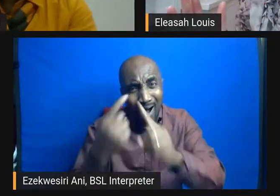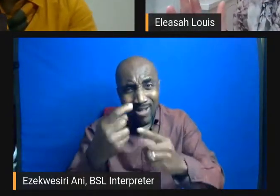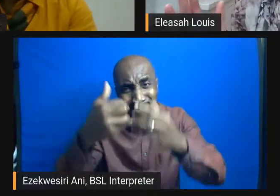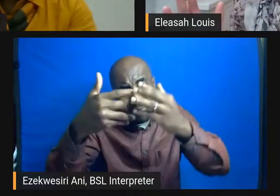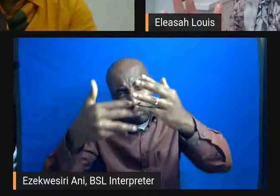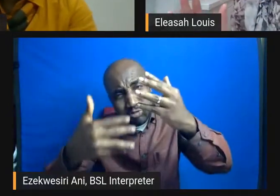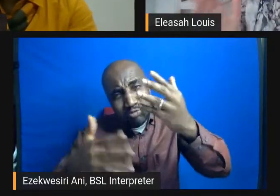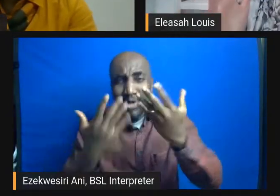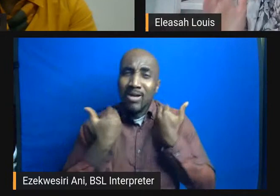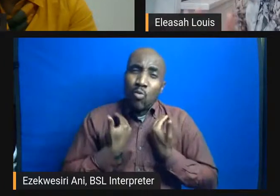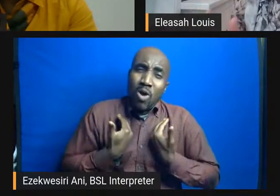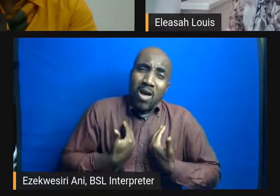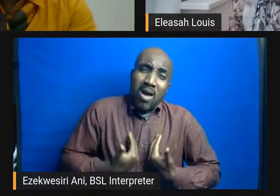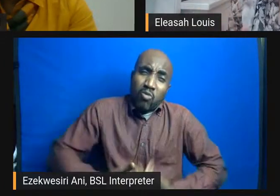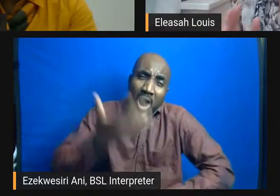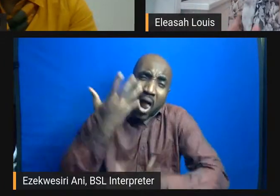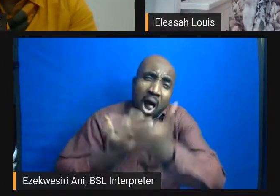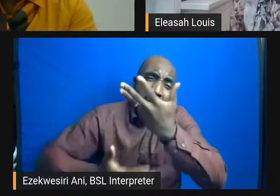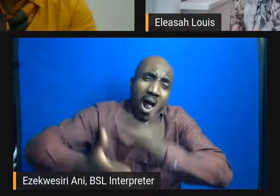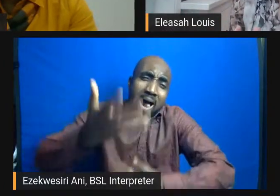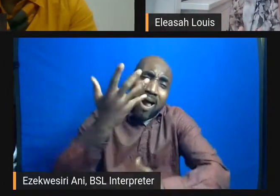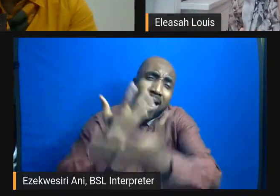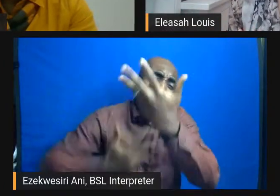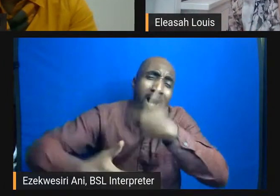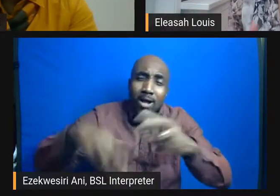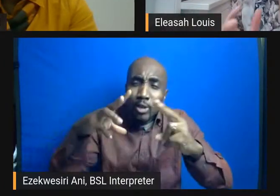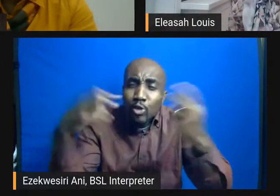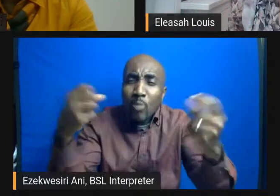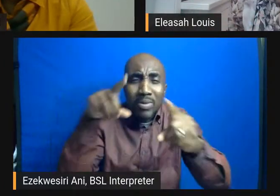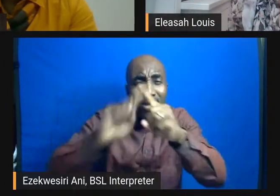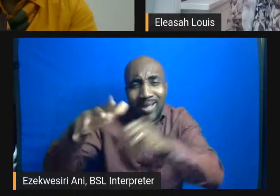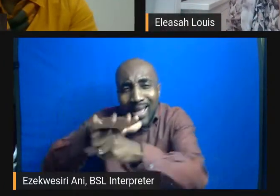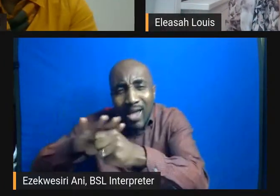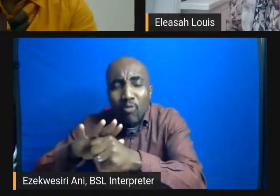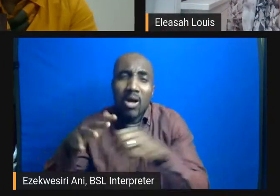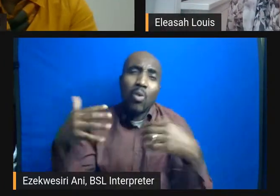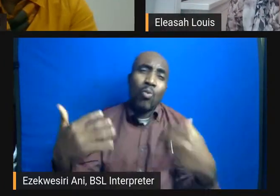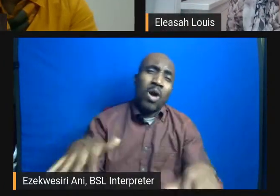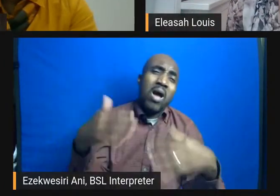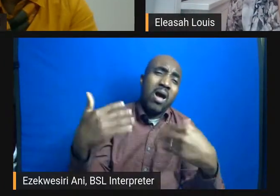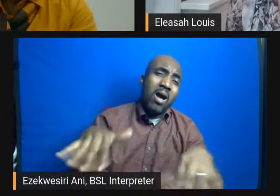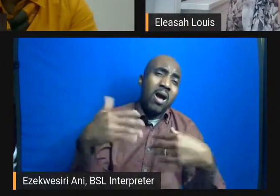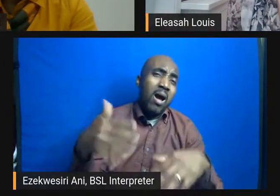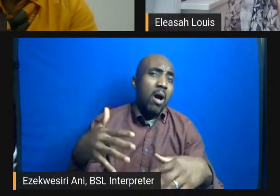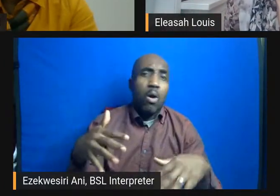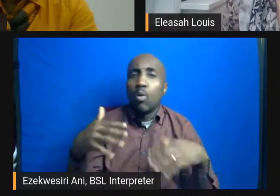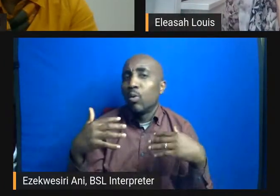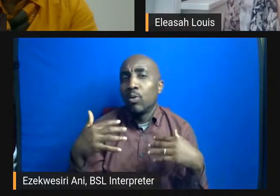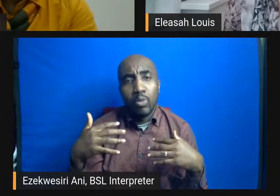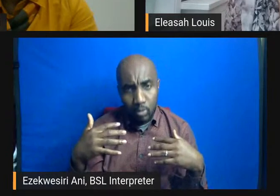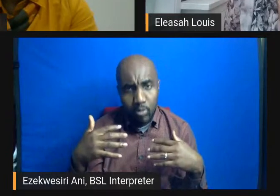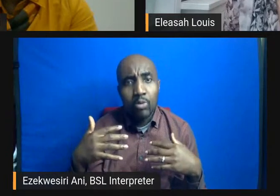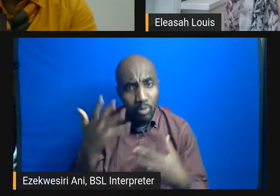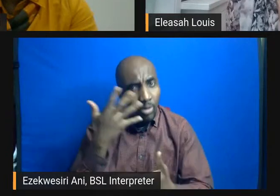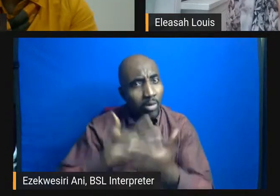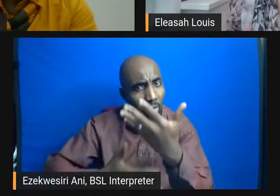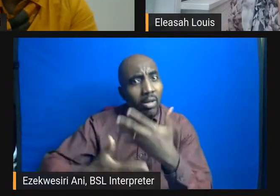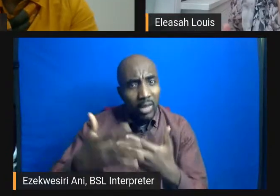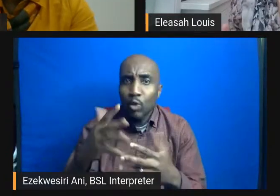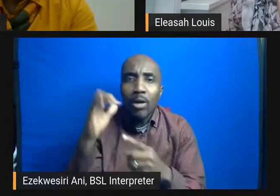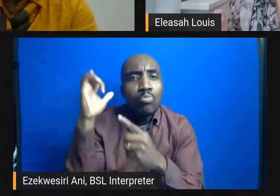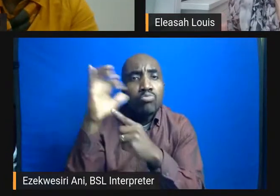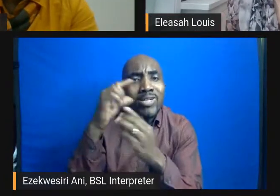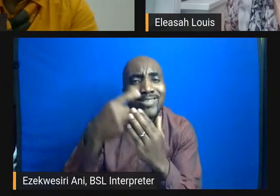breadth of fields and topics, and still yet grounded them in the important biblical principles